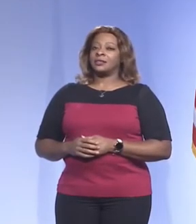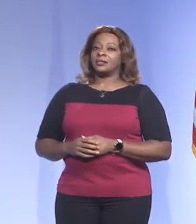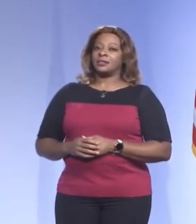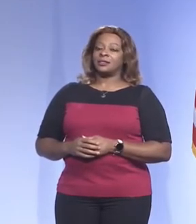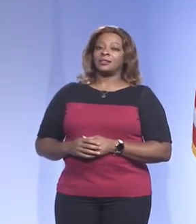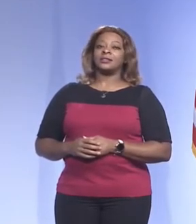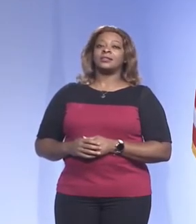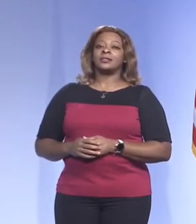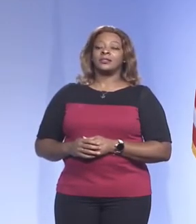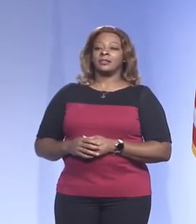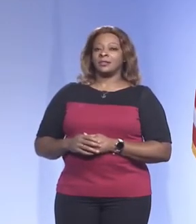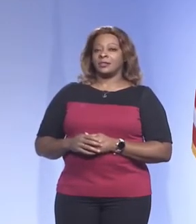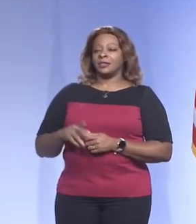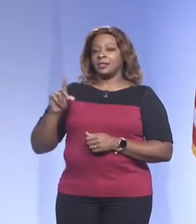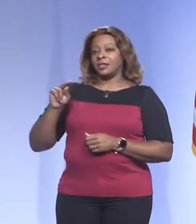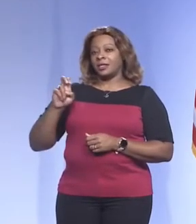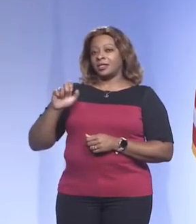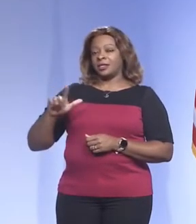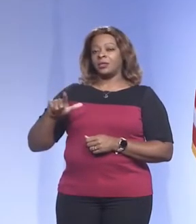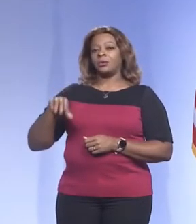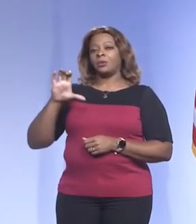Daniel Connolly, Commercial Appeal.